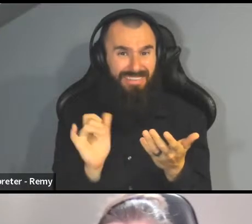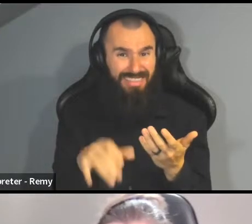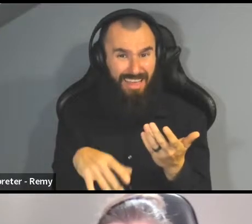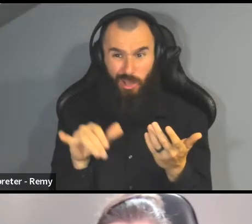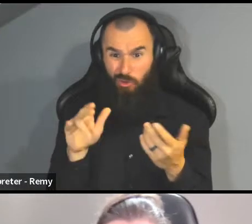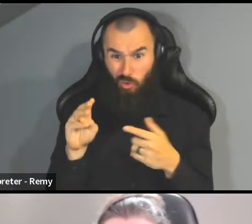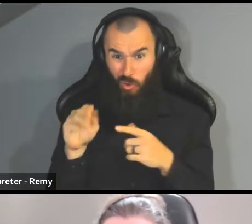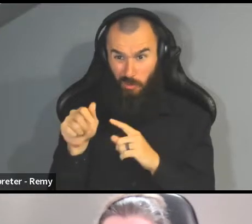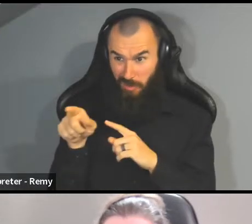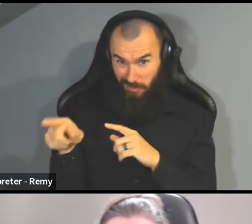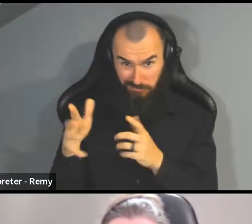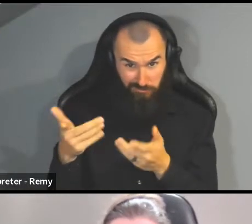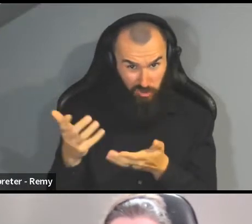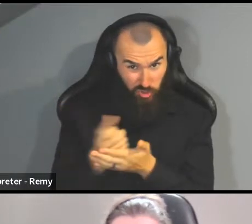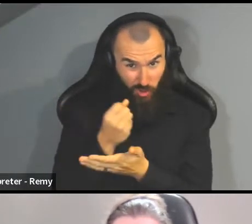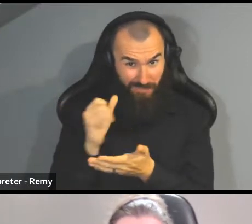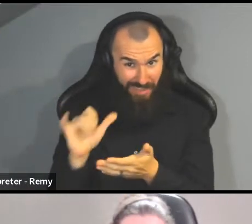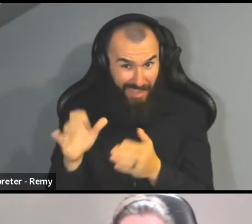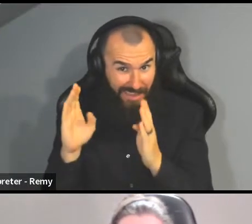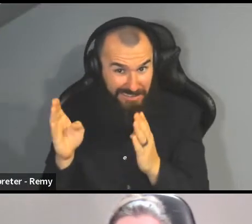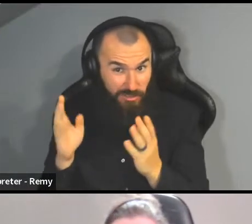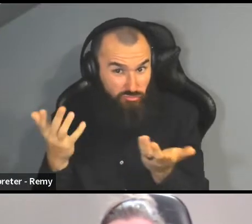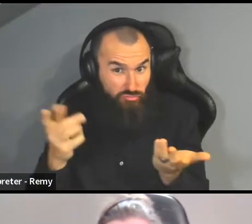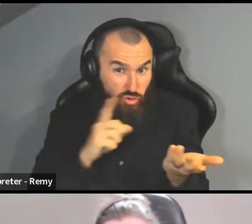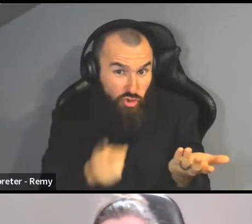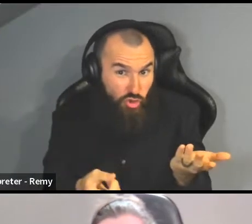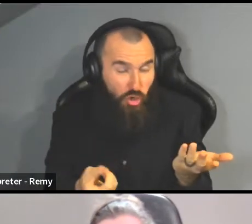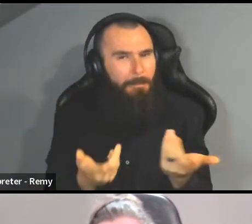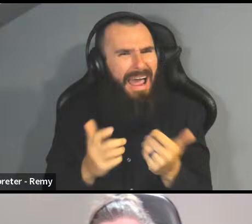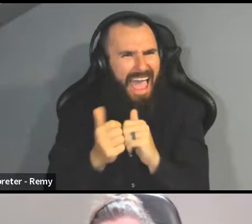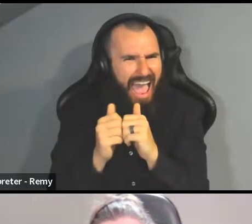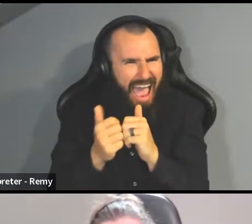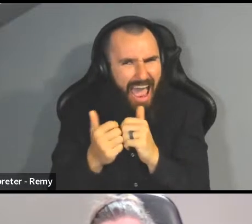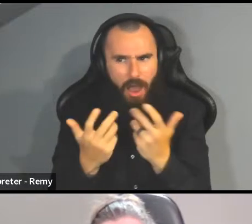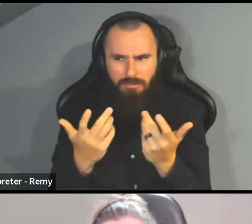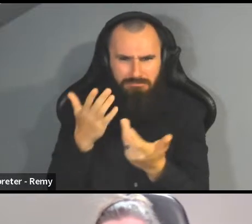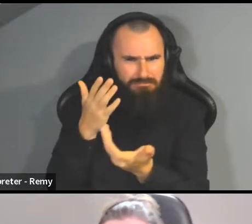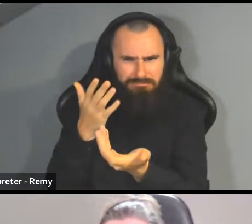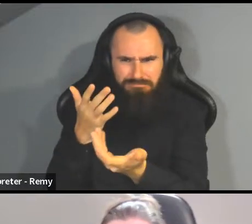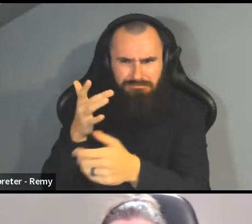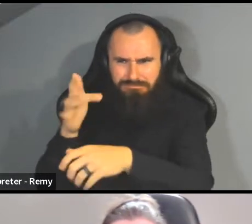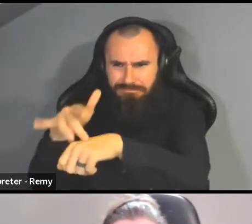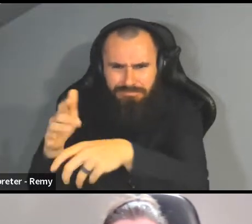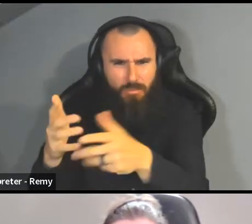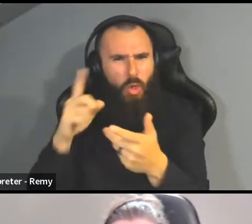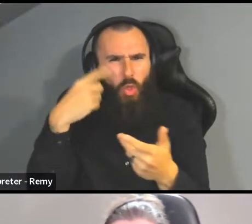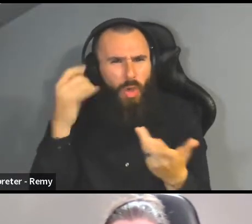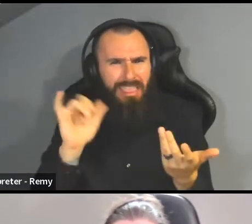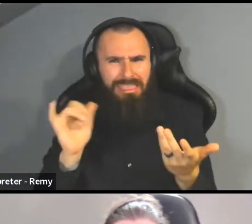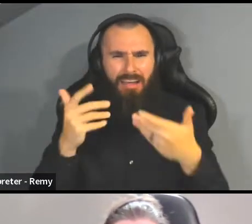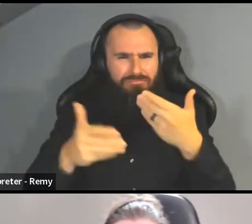the attention. But how do we get there and how do we do it? What does it look like?